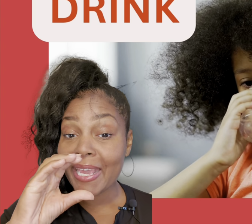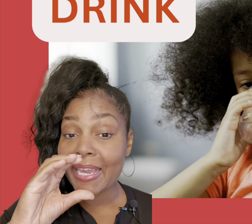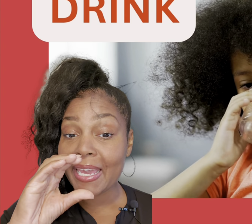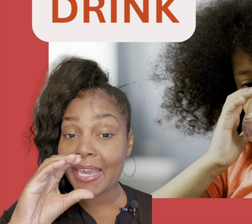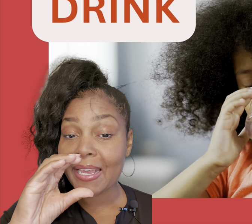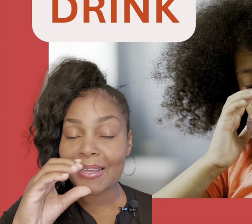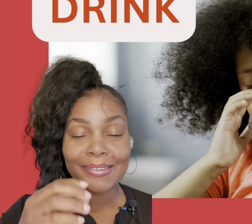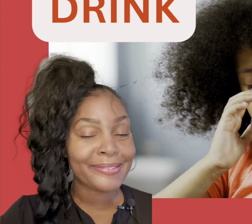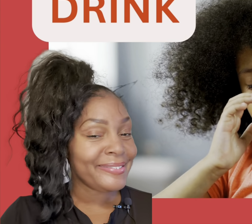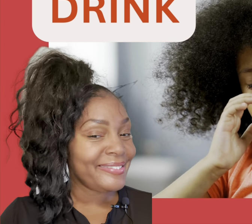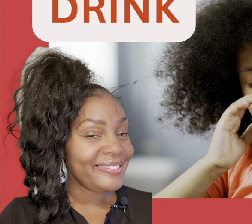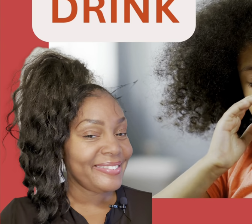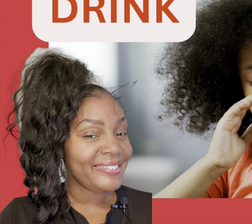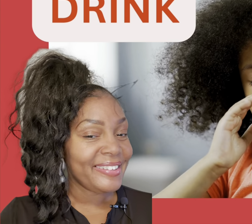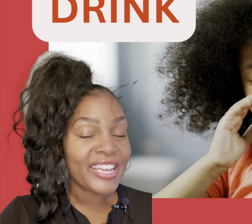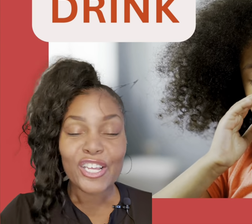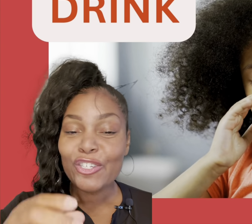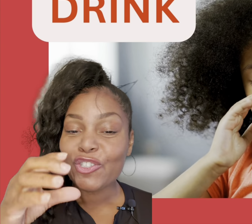Drink,